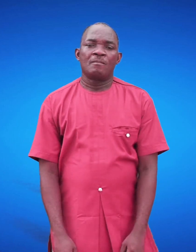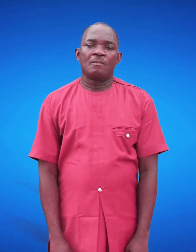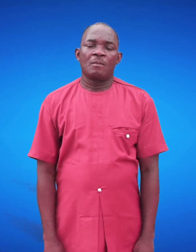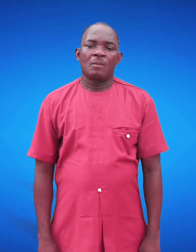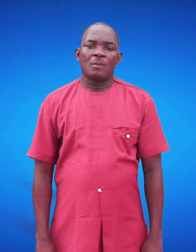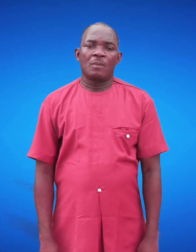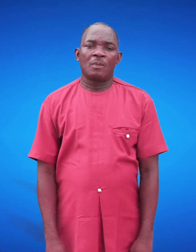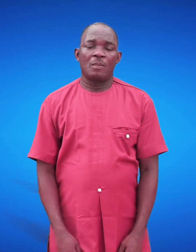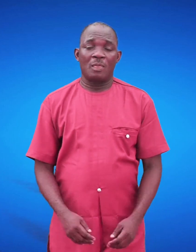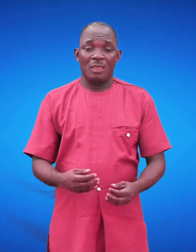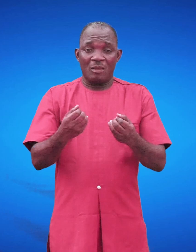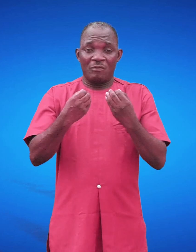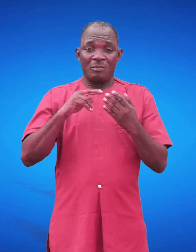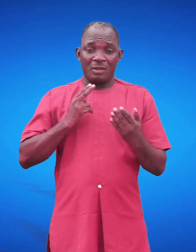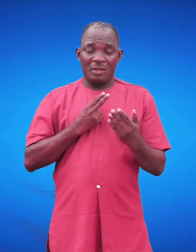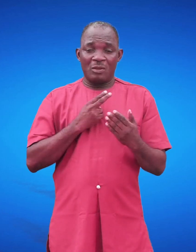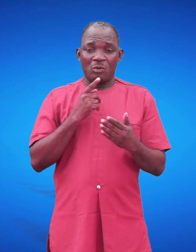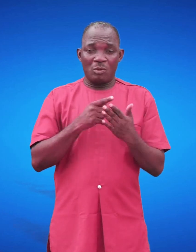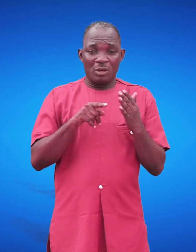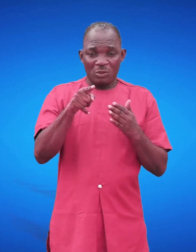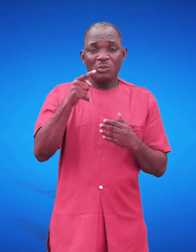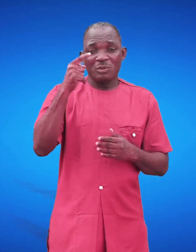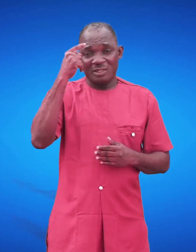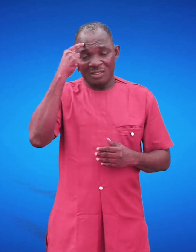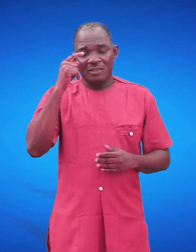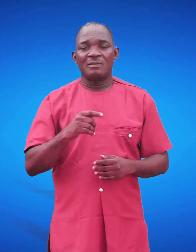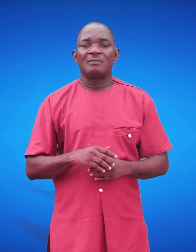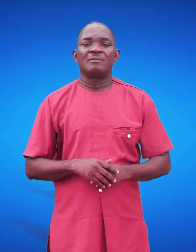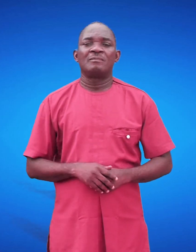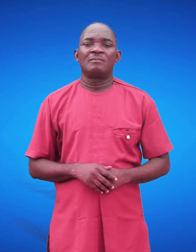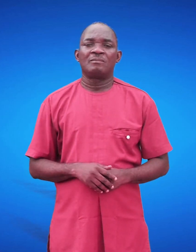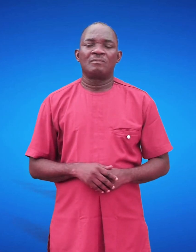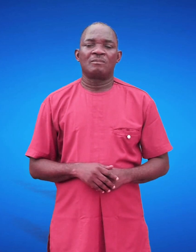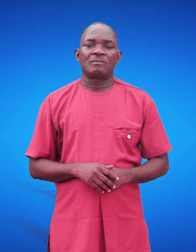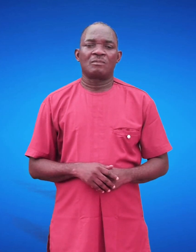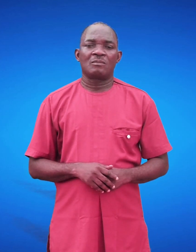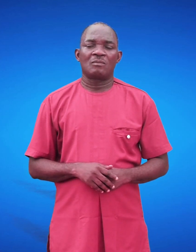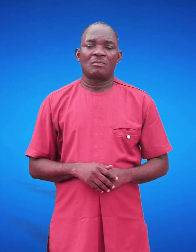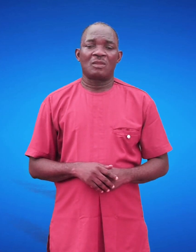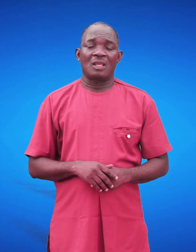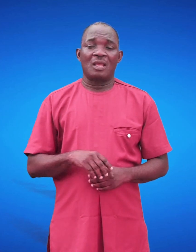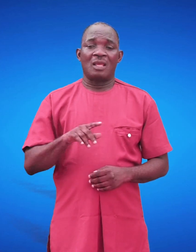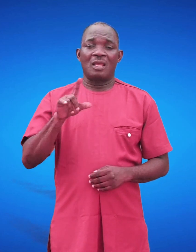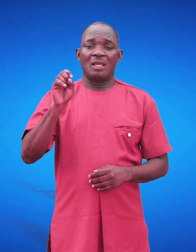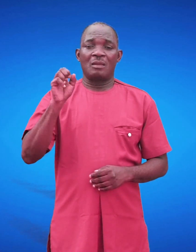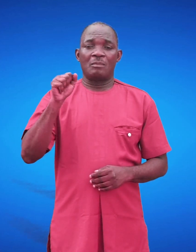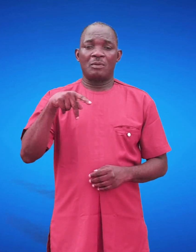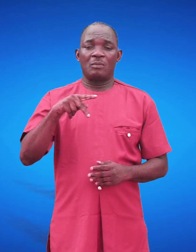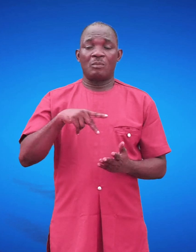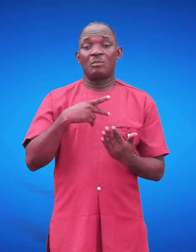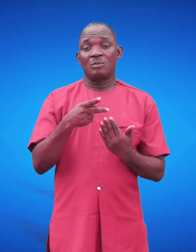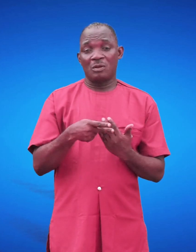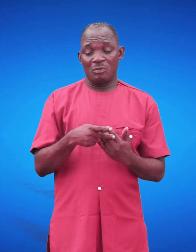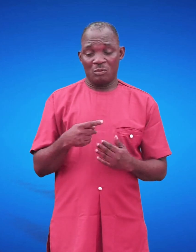Telling us what you think. At the LEAP program, we aim